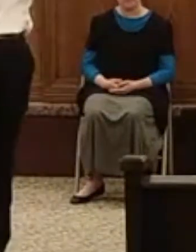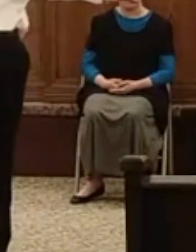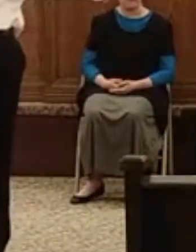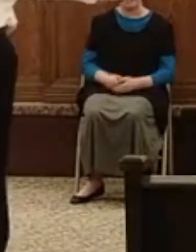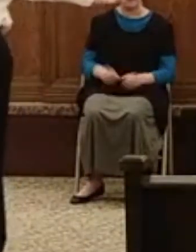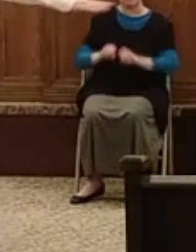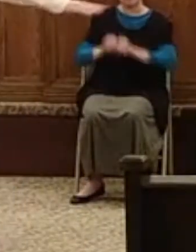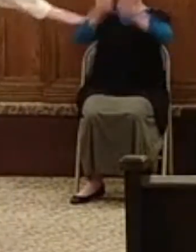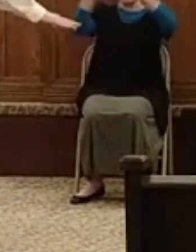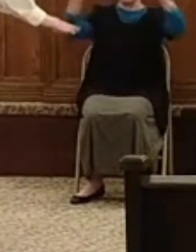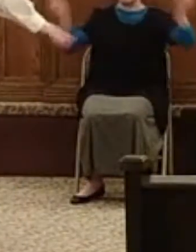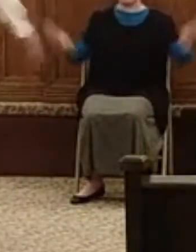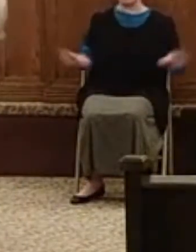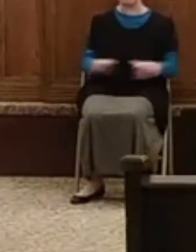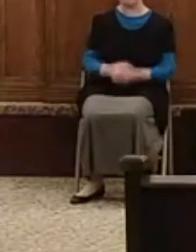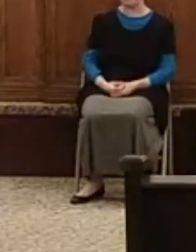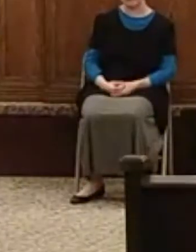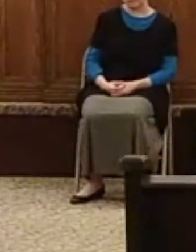And let it shine.